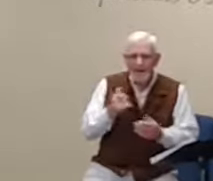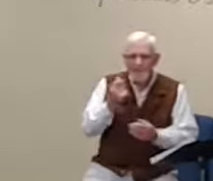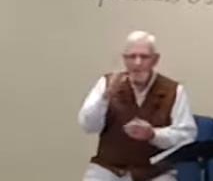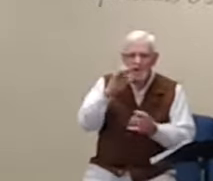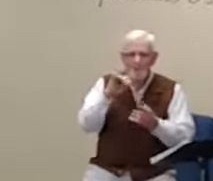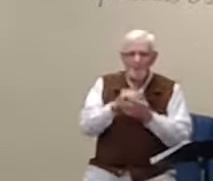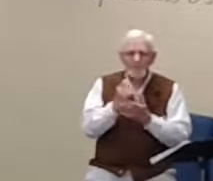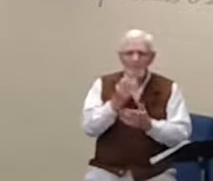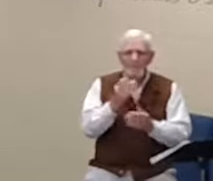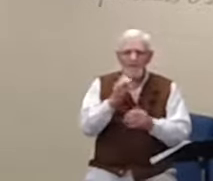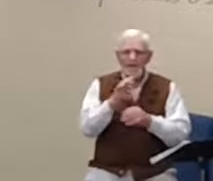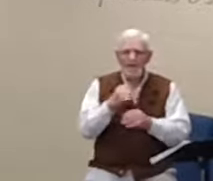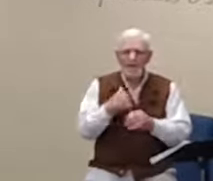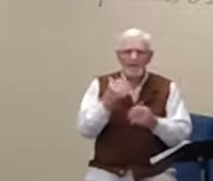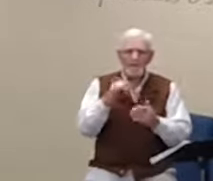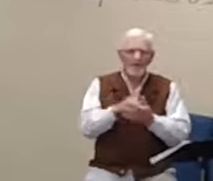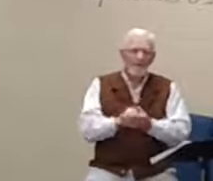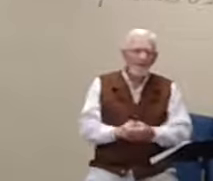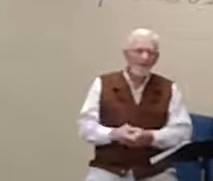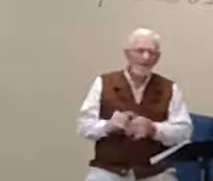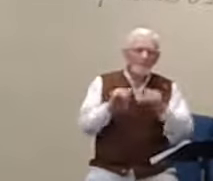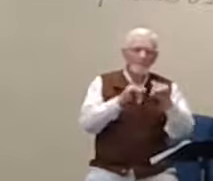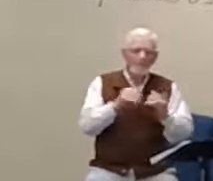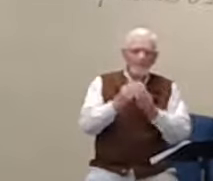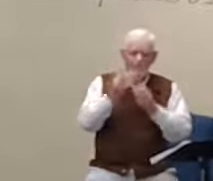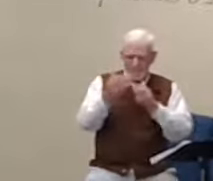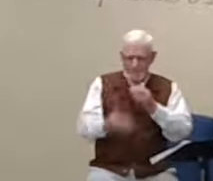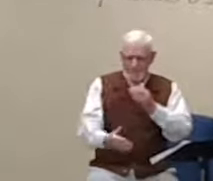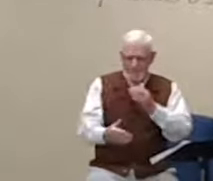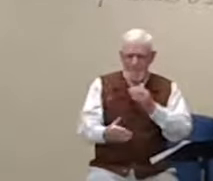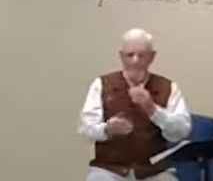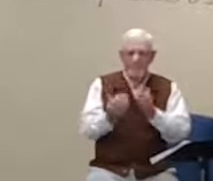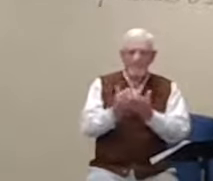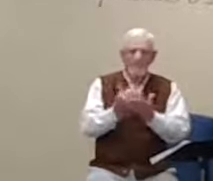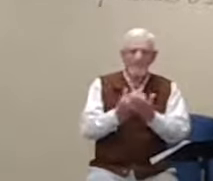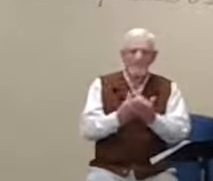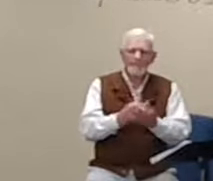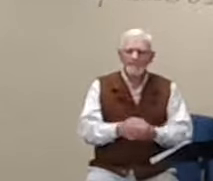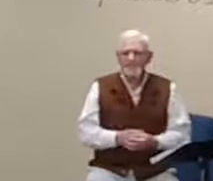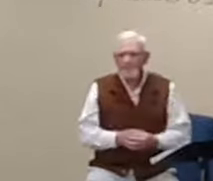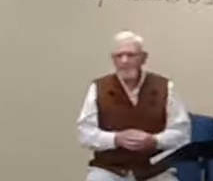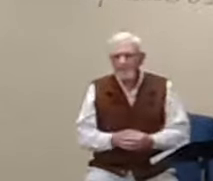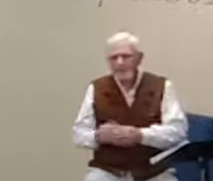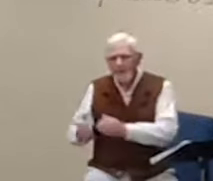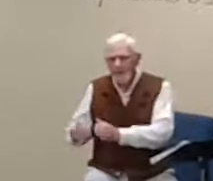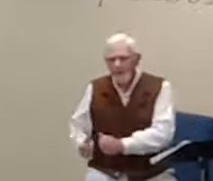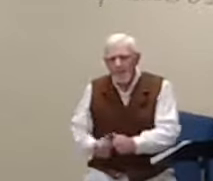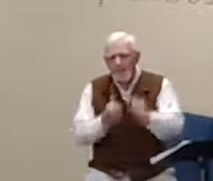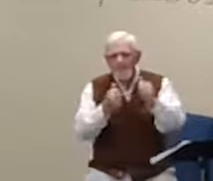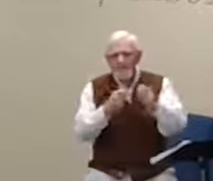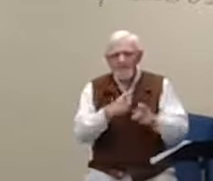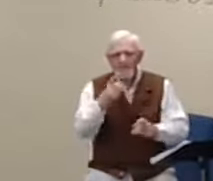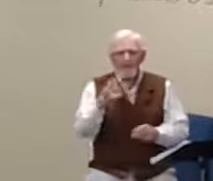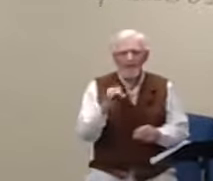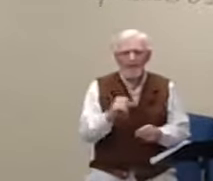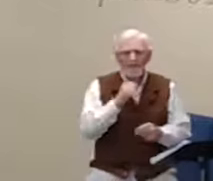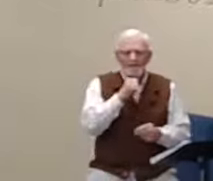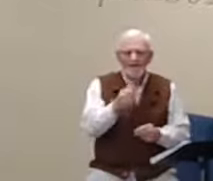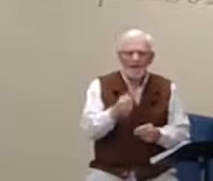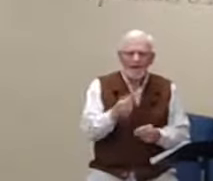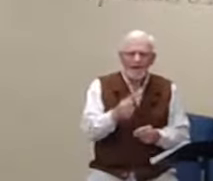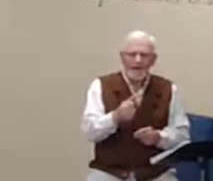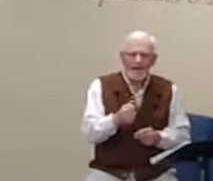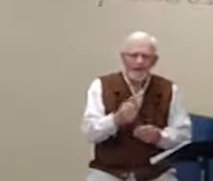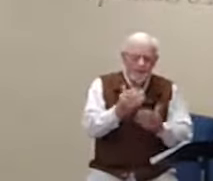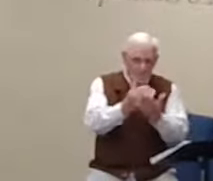church has that figured out. Let's add that one to the end of the list. The following the Lord is not